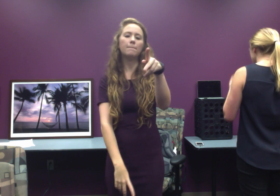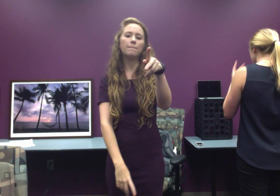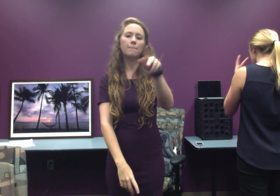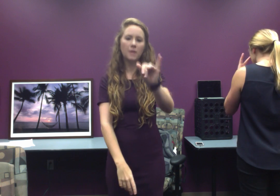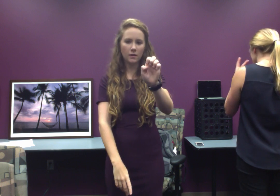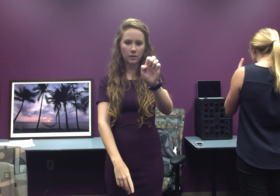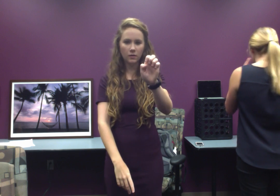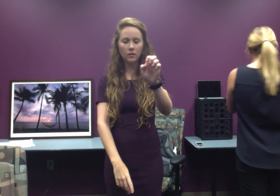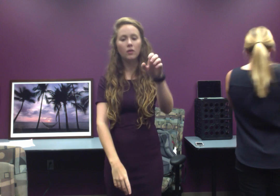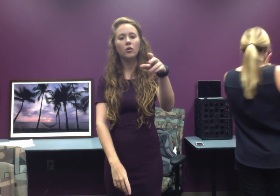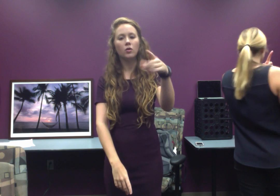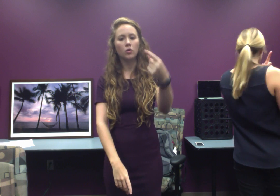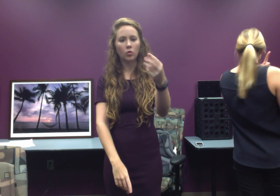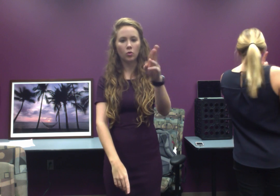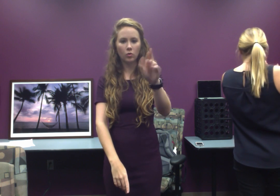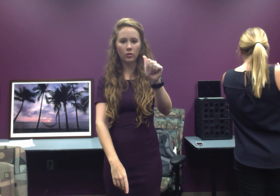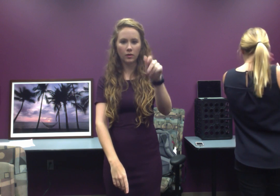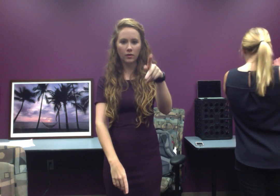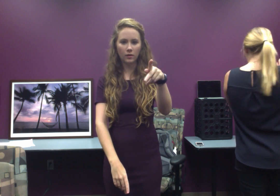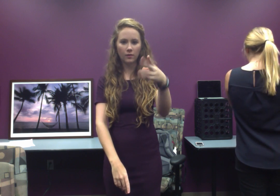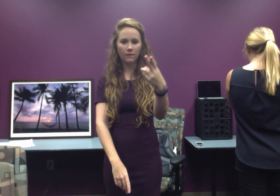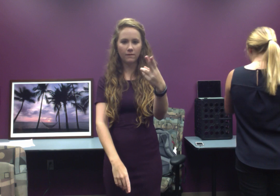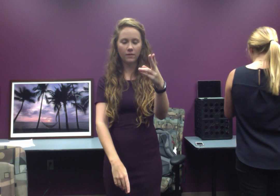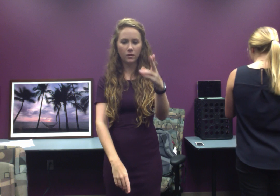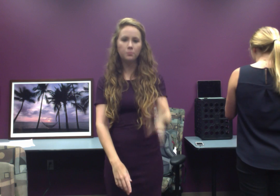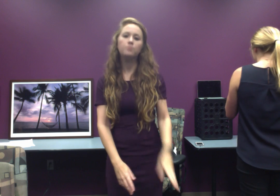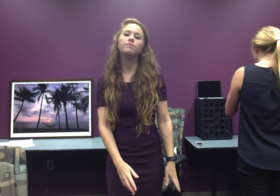What's this graph divided into? Well,